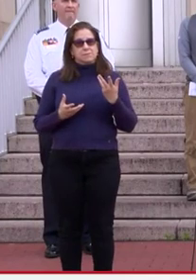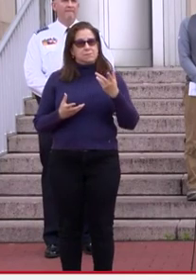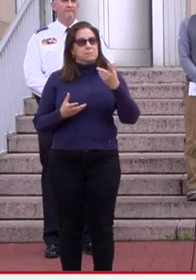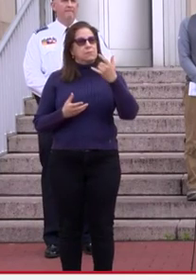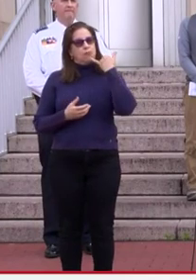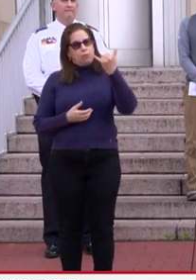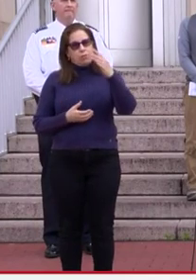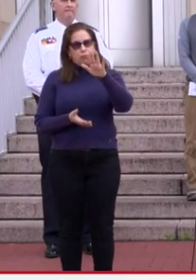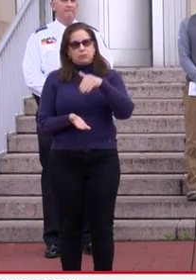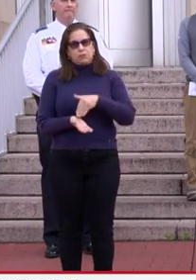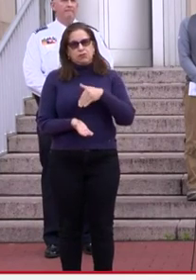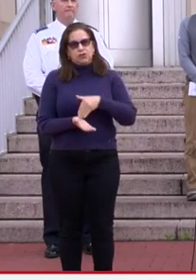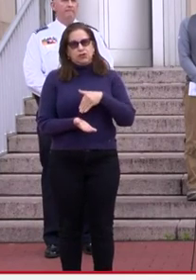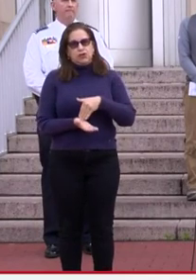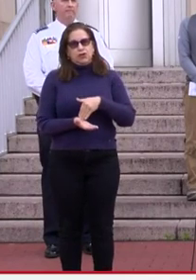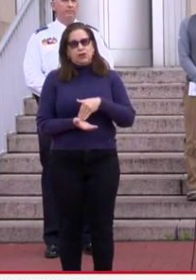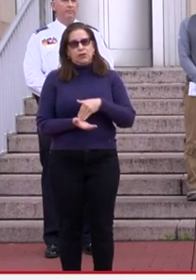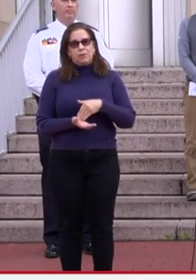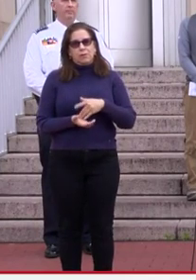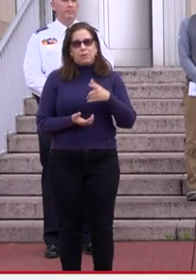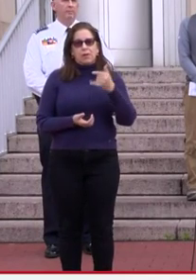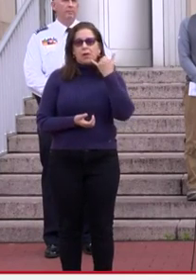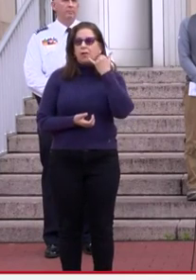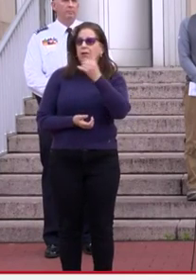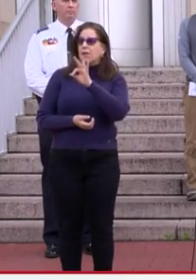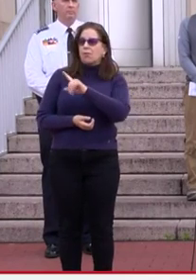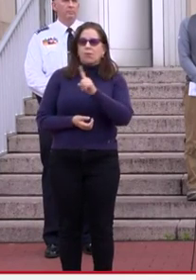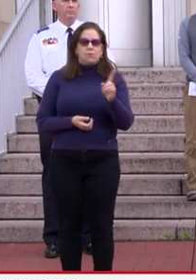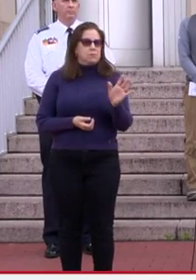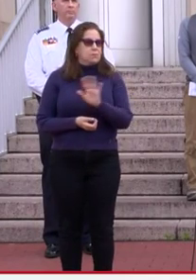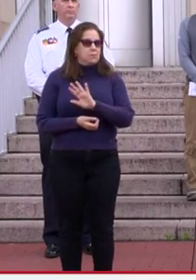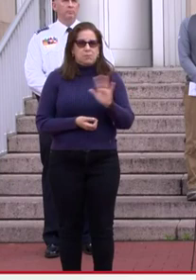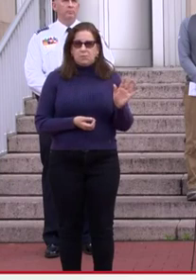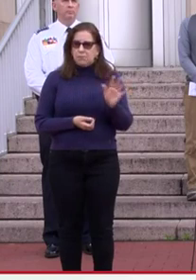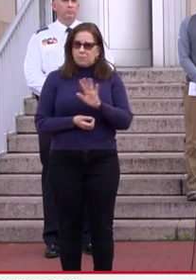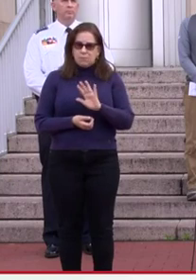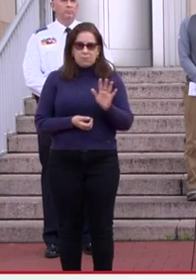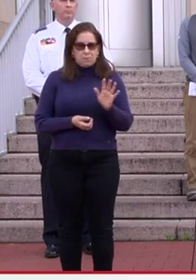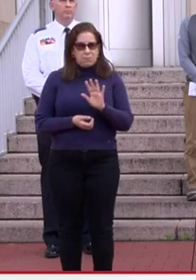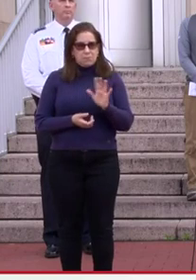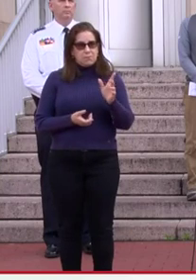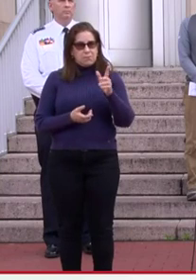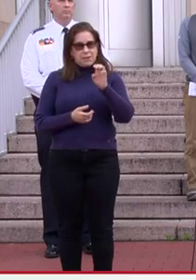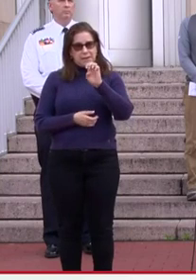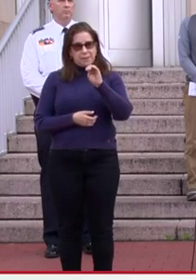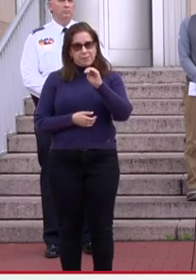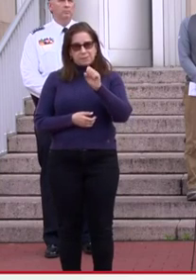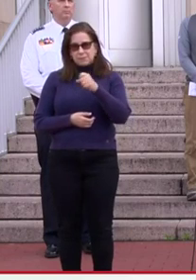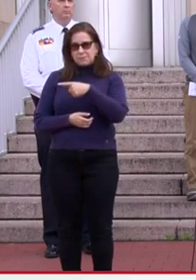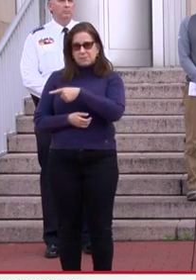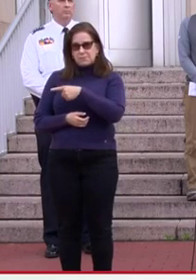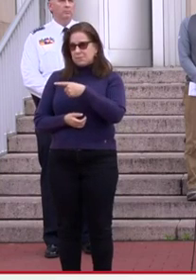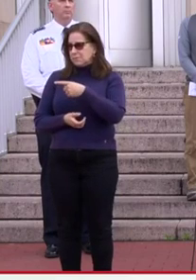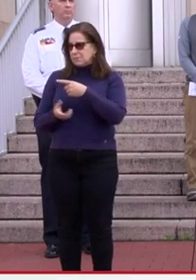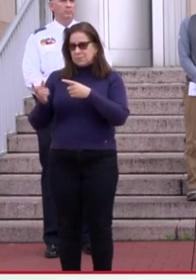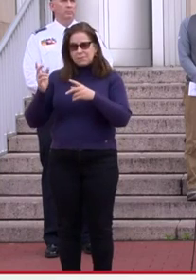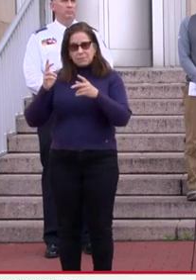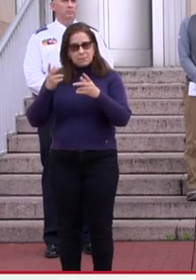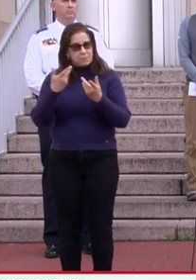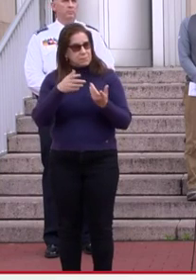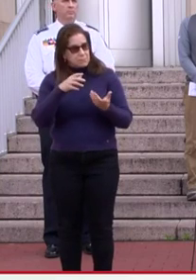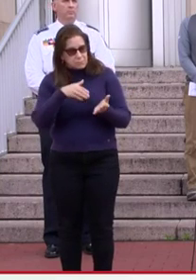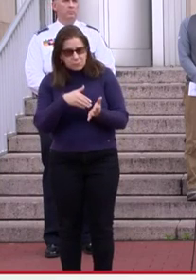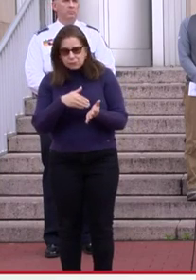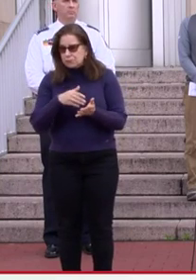and exposing yourself, our members, and the hospital staff to this. If you're having